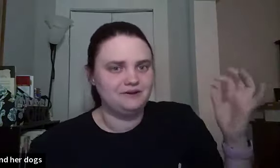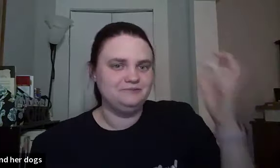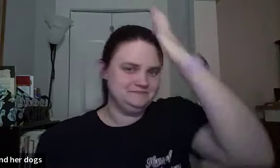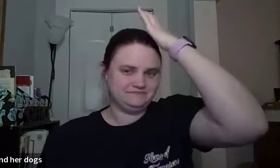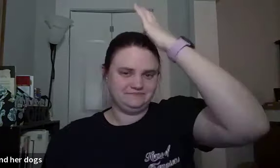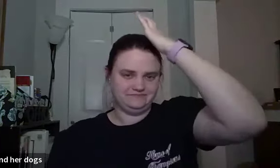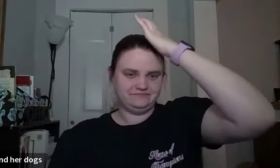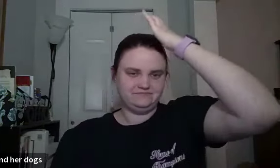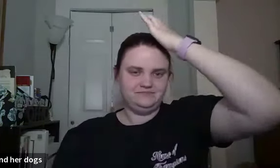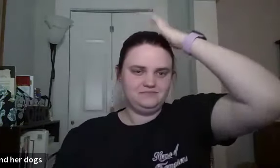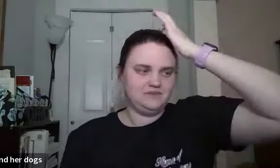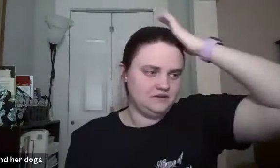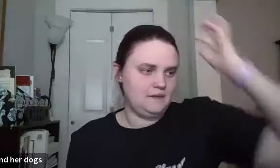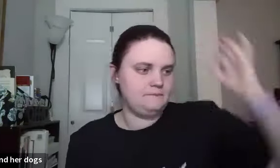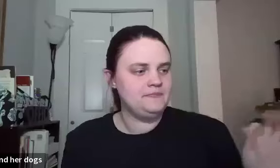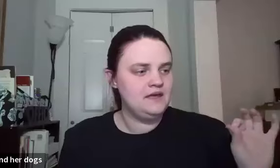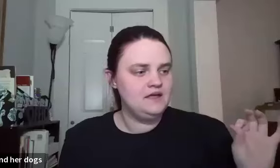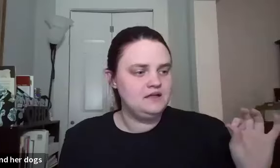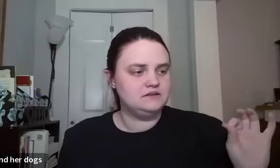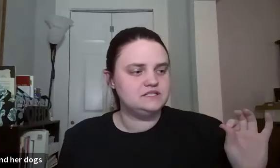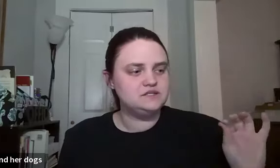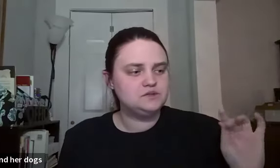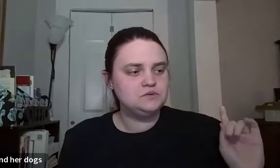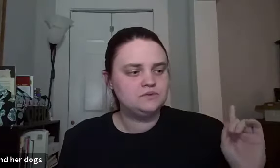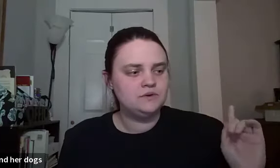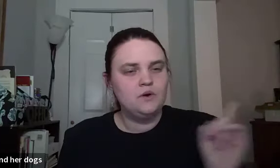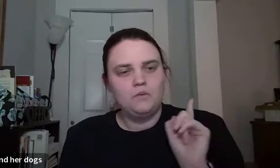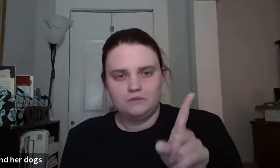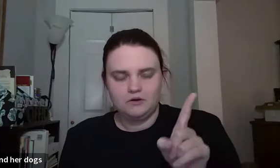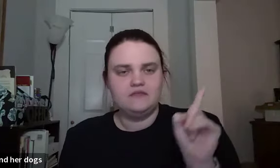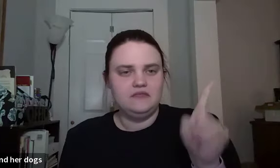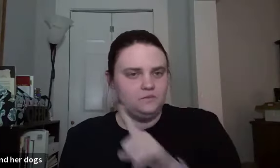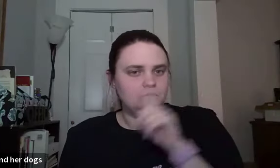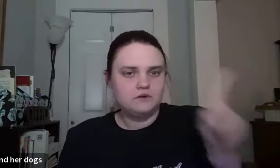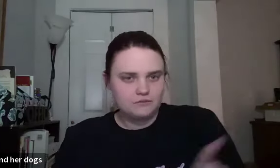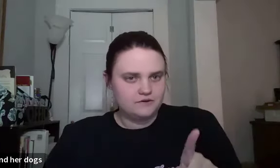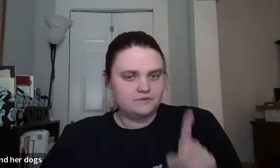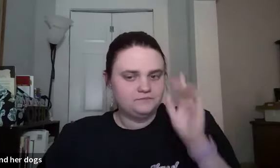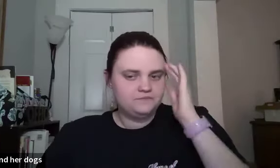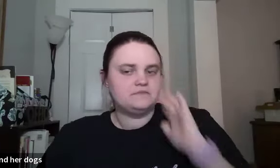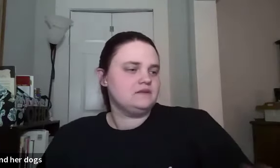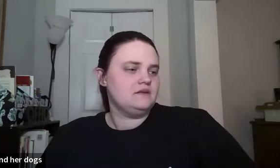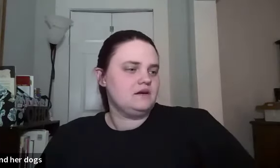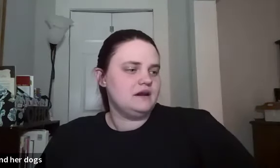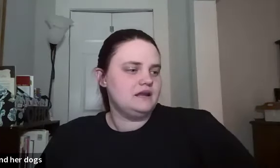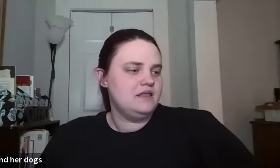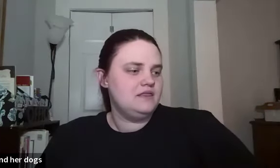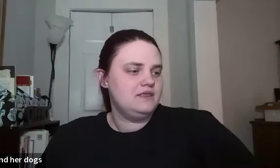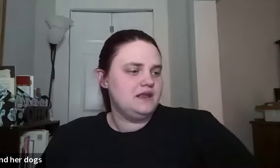crocodile. Okay, let's do one more and then we will go review. All right, the